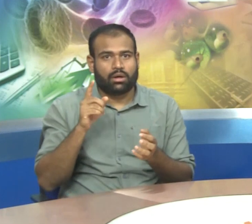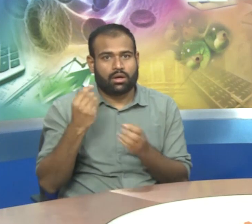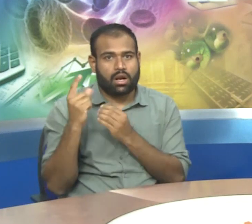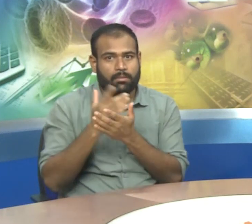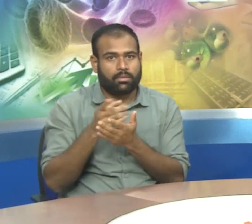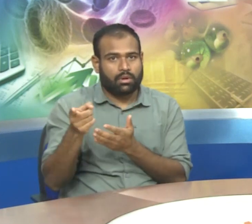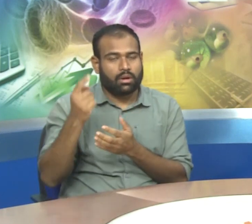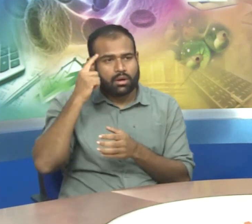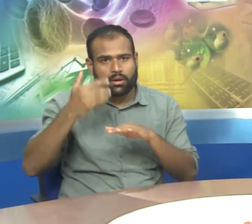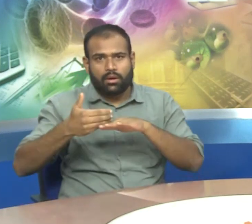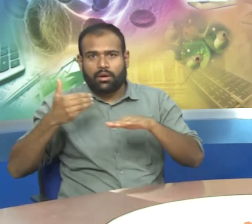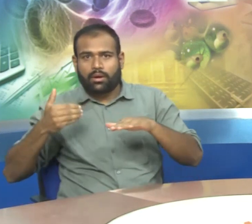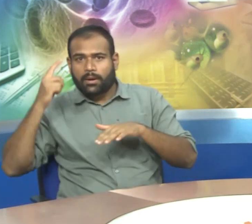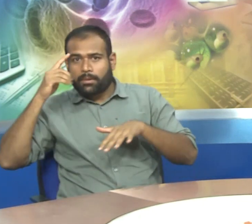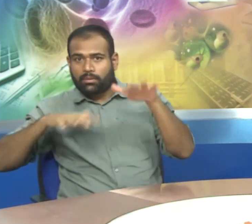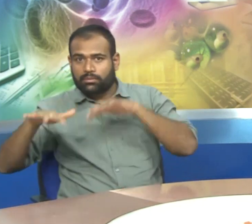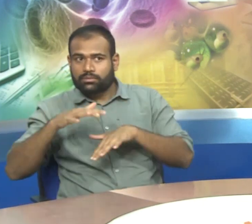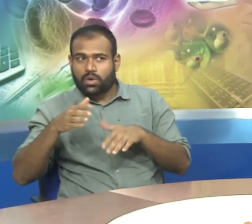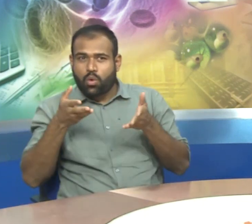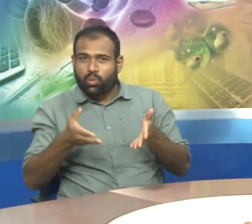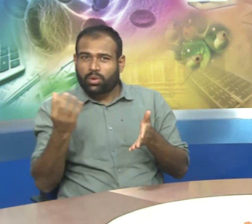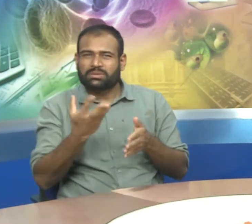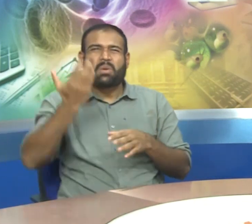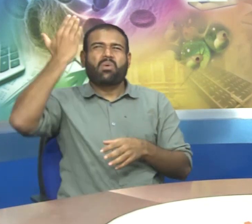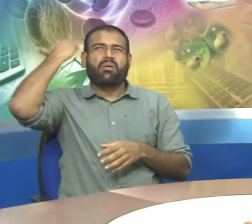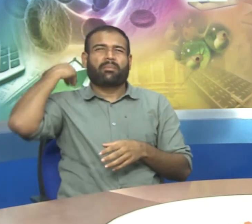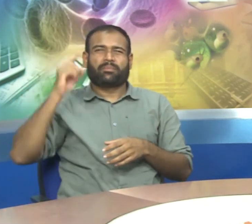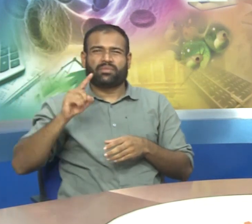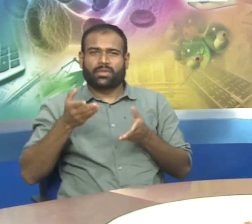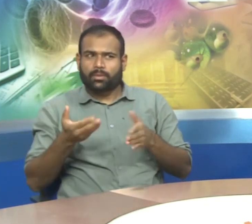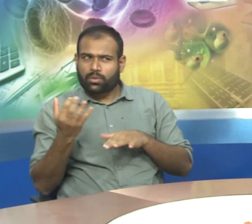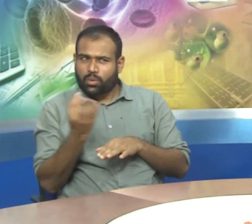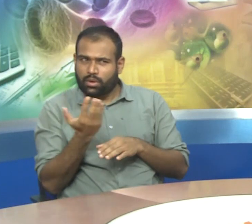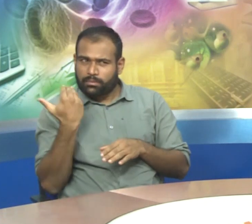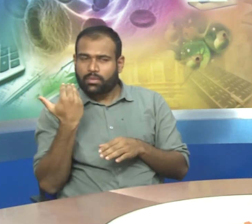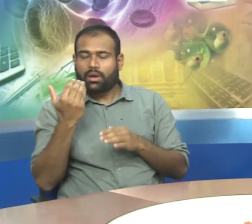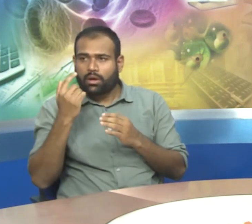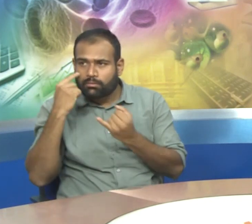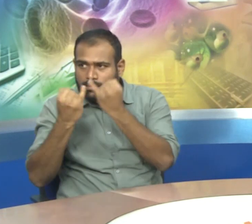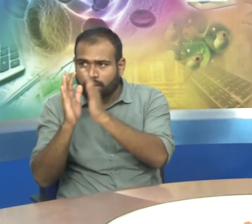The information services were provided in anticipation of the demands from the users.